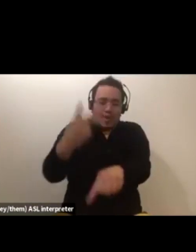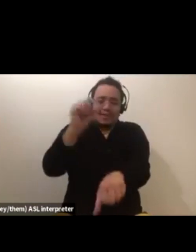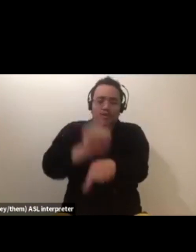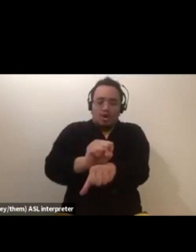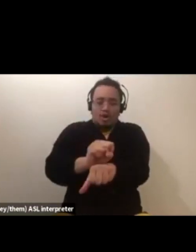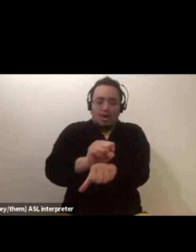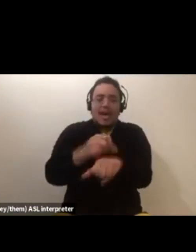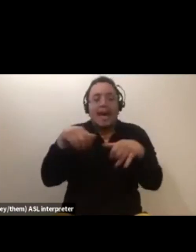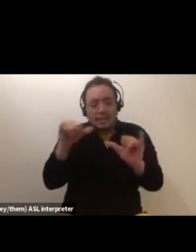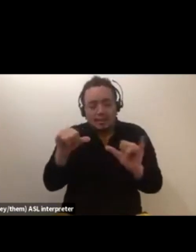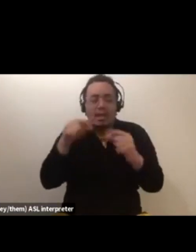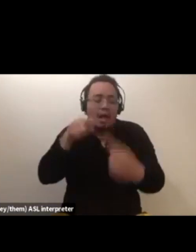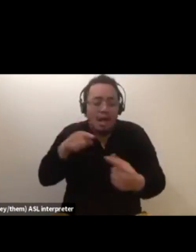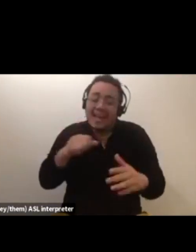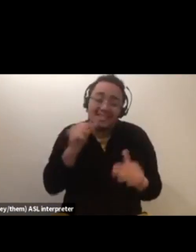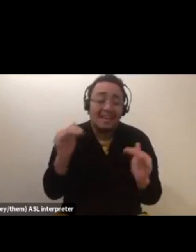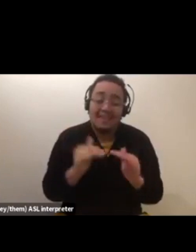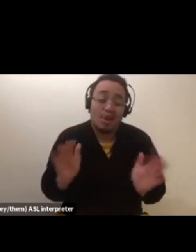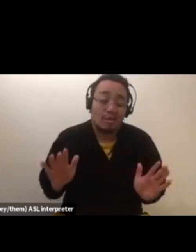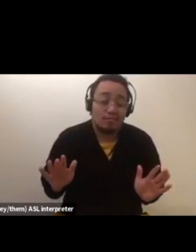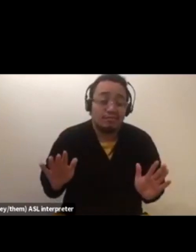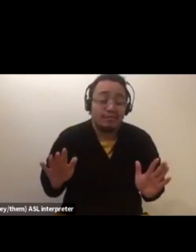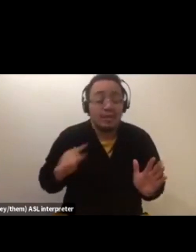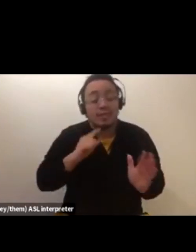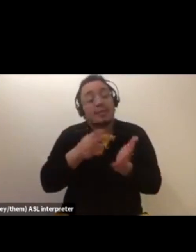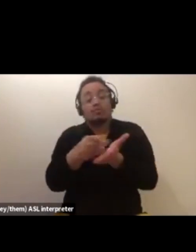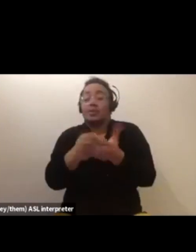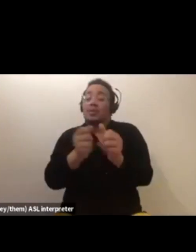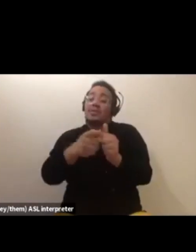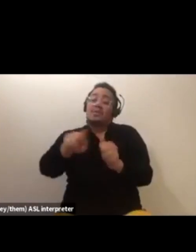So I'm just keeping it real with you guys.